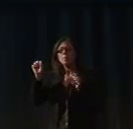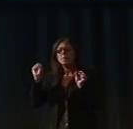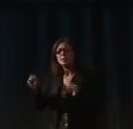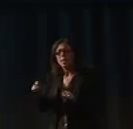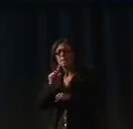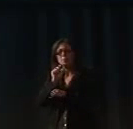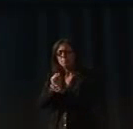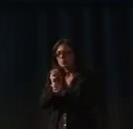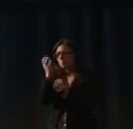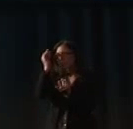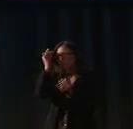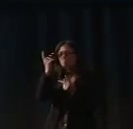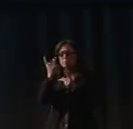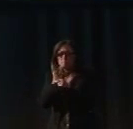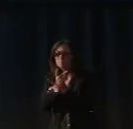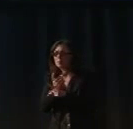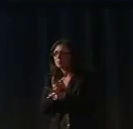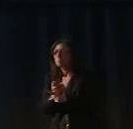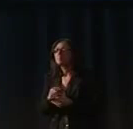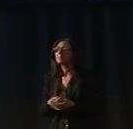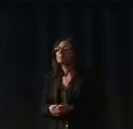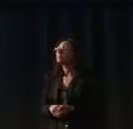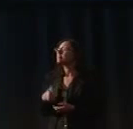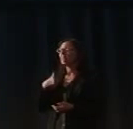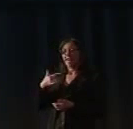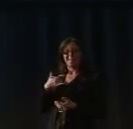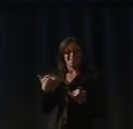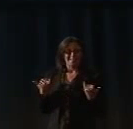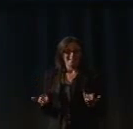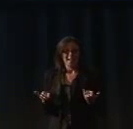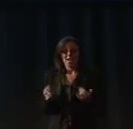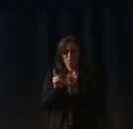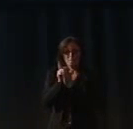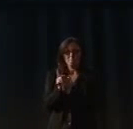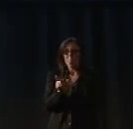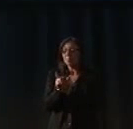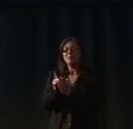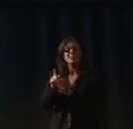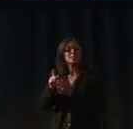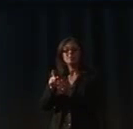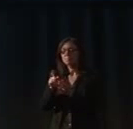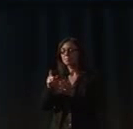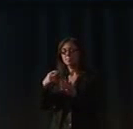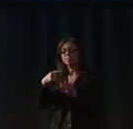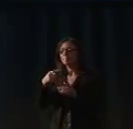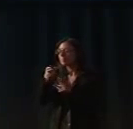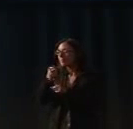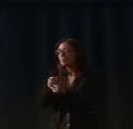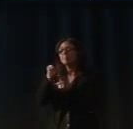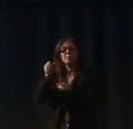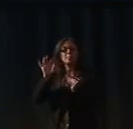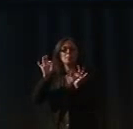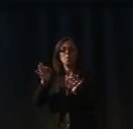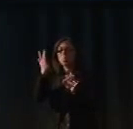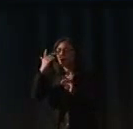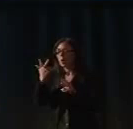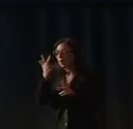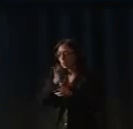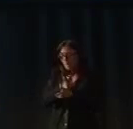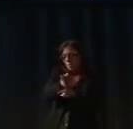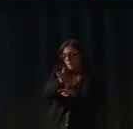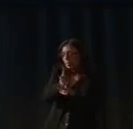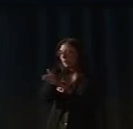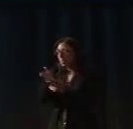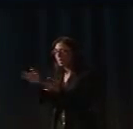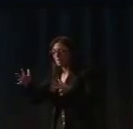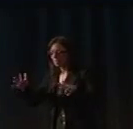time in which there is a convergence of at least three disciplines that are needed for making real progress in